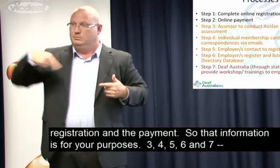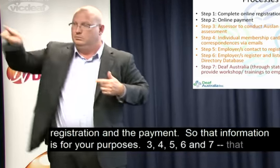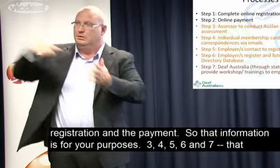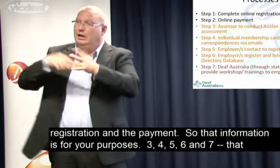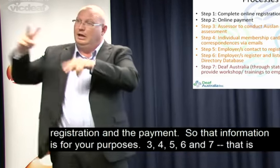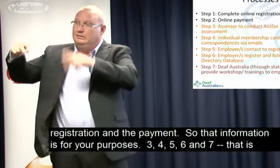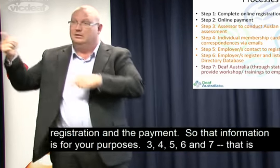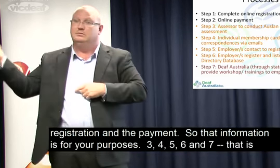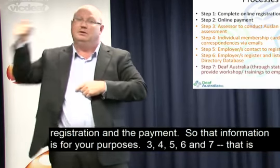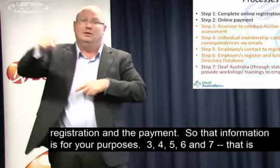or steps 1 and 2.